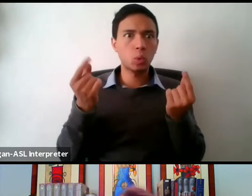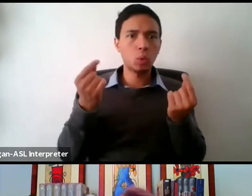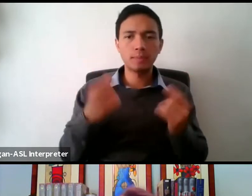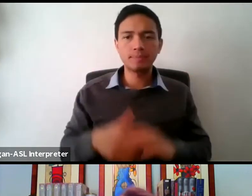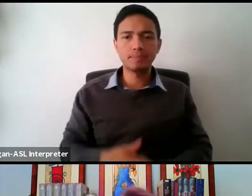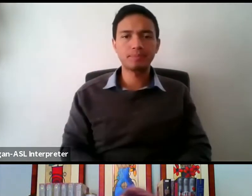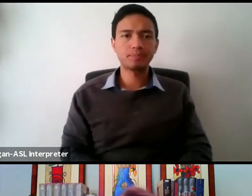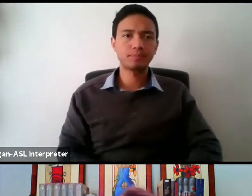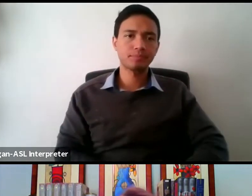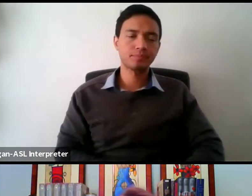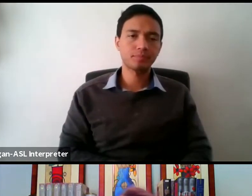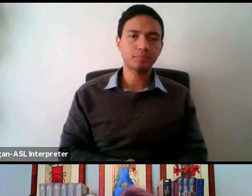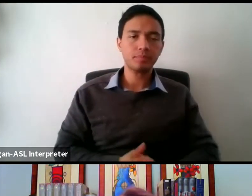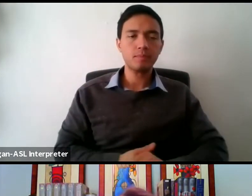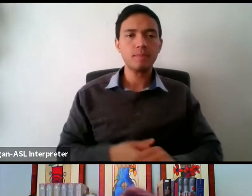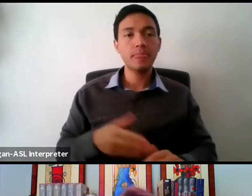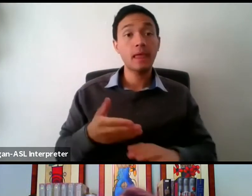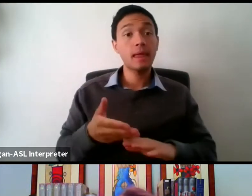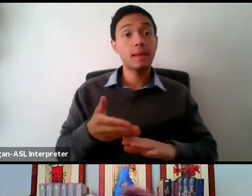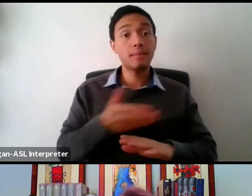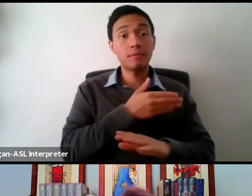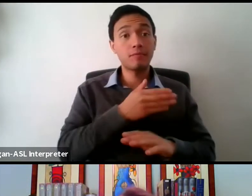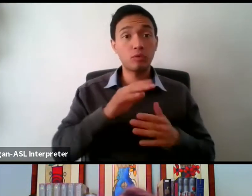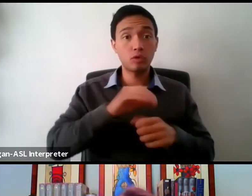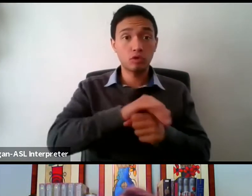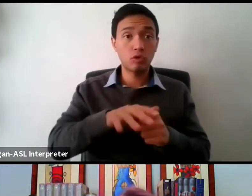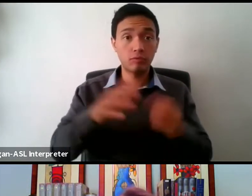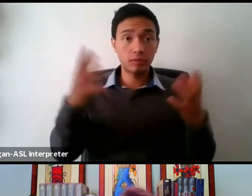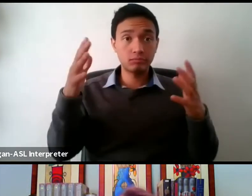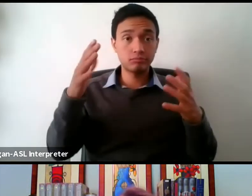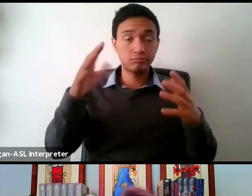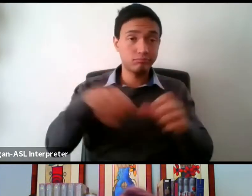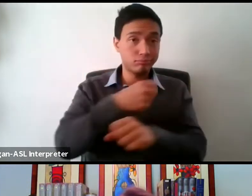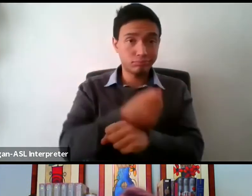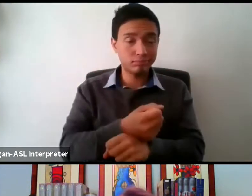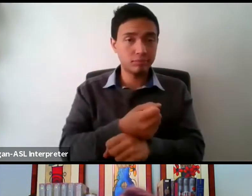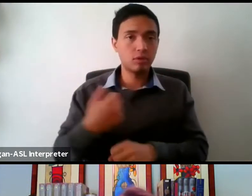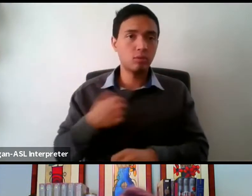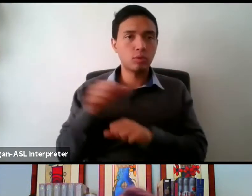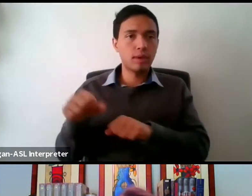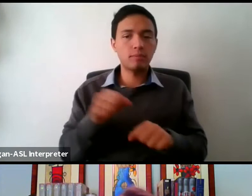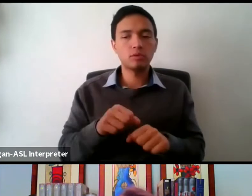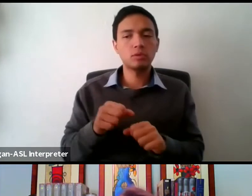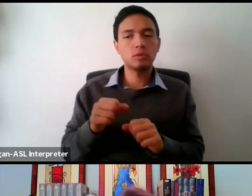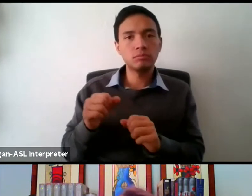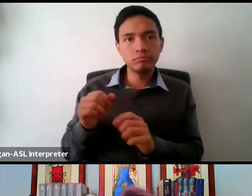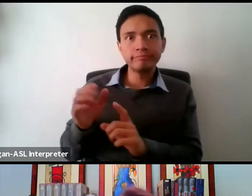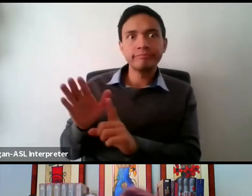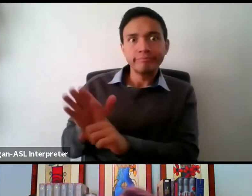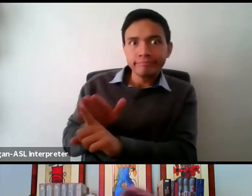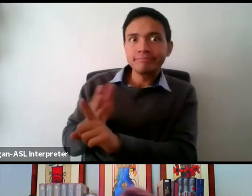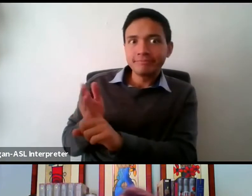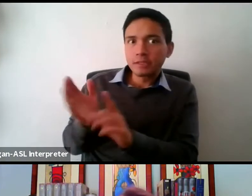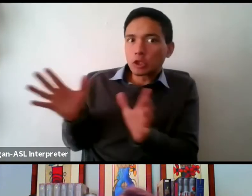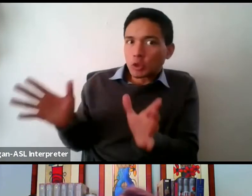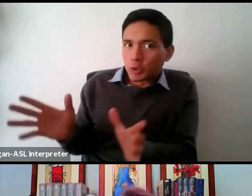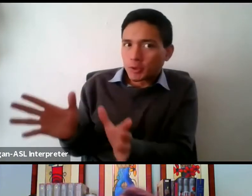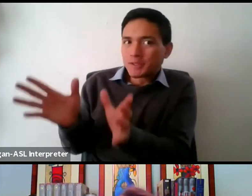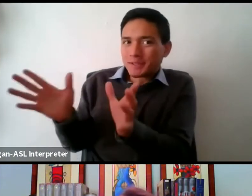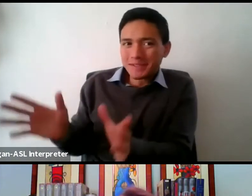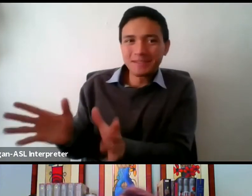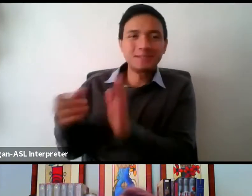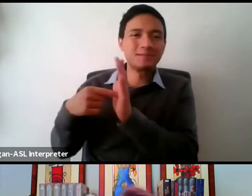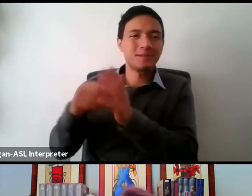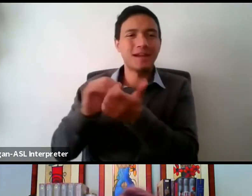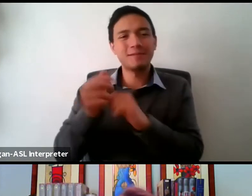before lockdown, before the pandemic lockdown, we were able to persuade her and encourage her and help her learn how to use